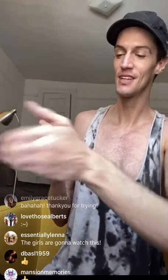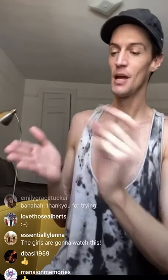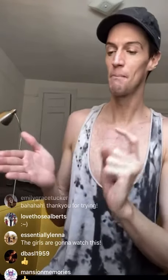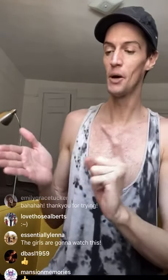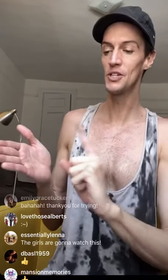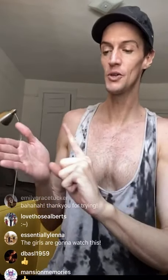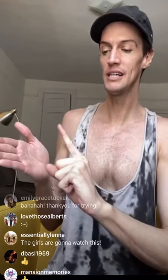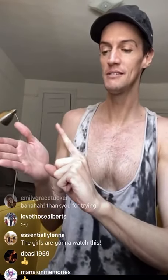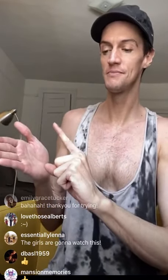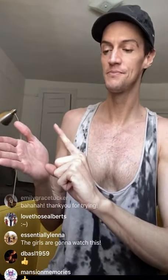Poetry,